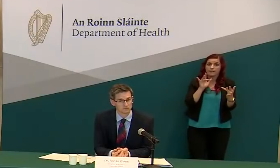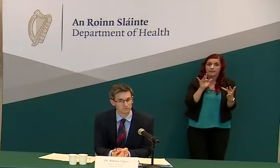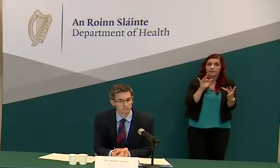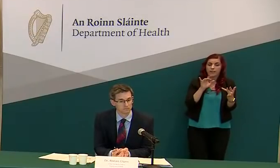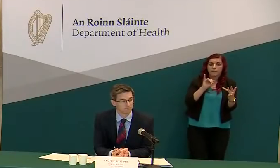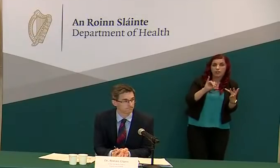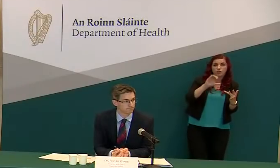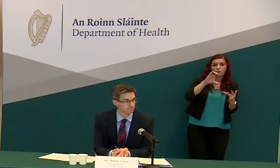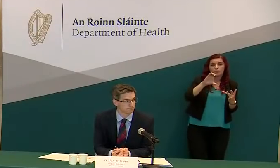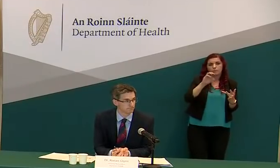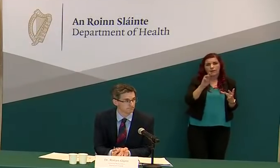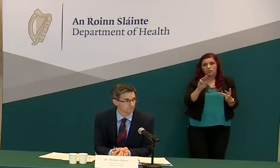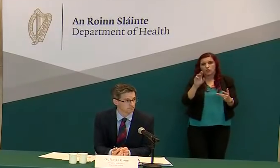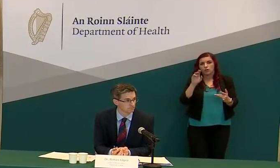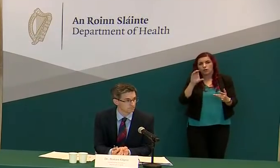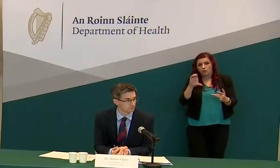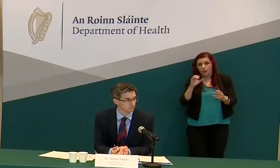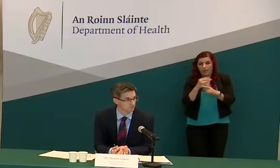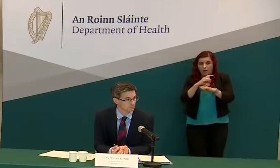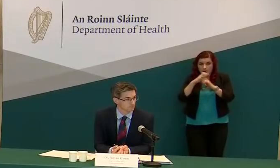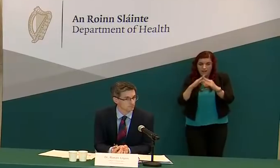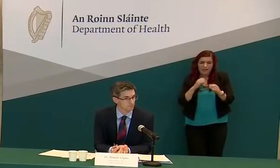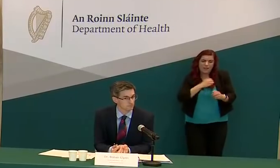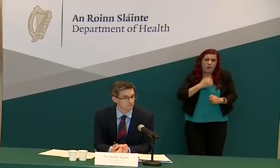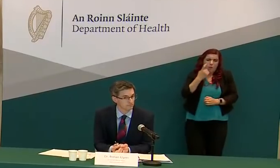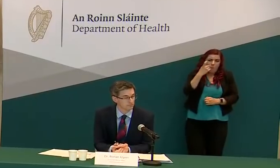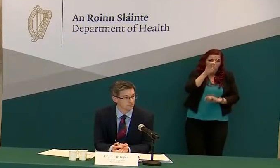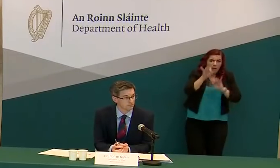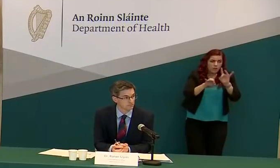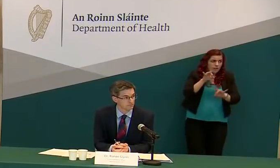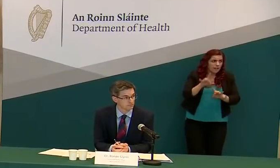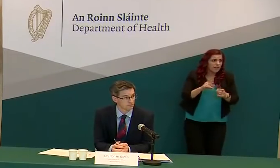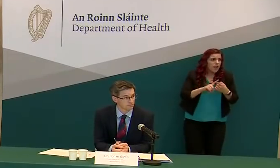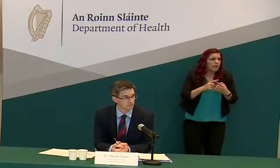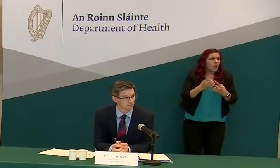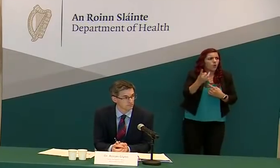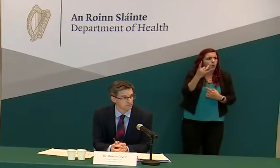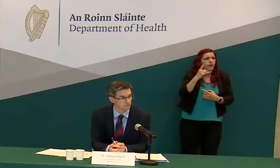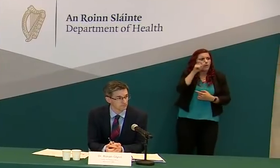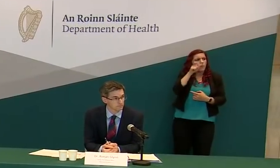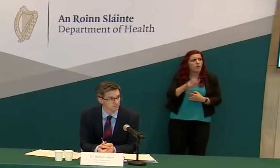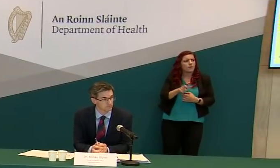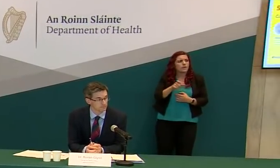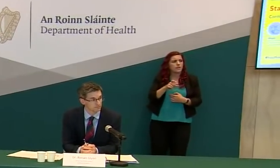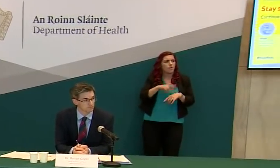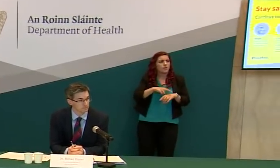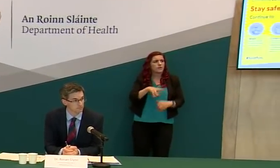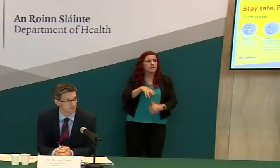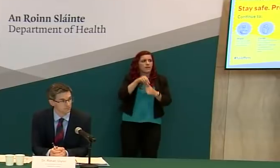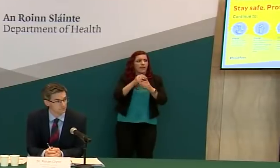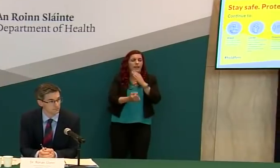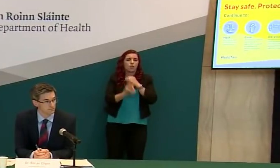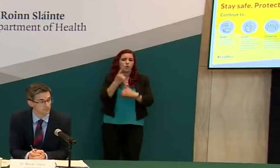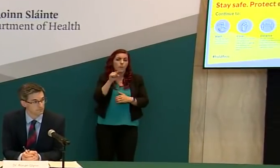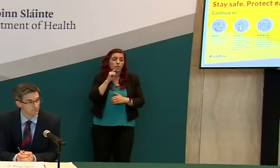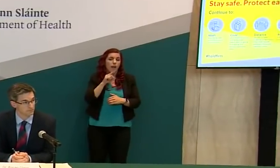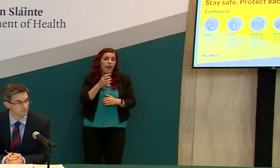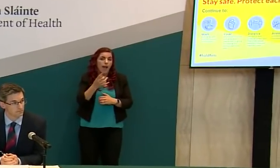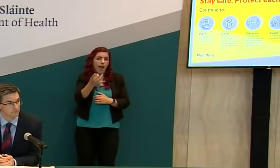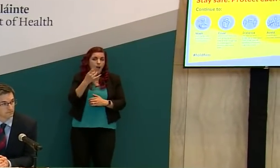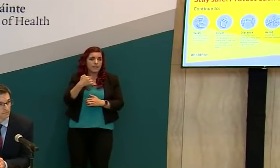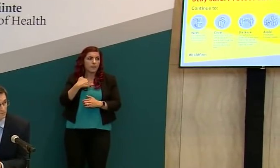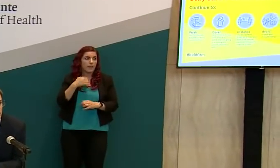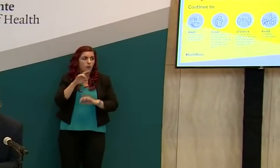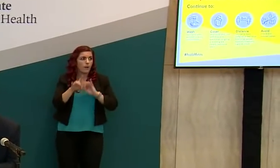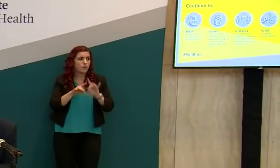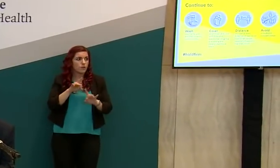occupational health department about that. Finally, one really quick one. I did have a query from somebody, Dr. Glynn, this is more of a specific issue, but it was somebody who